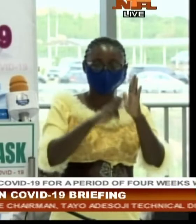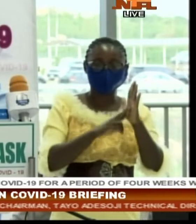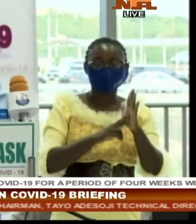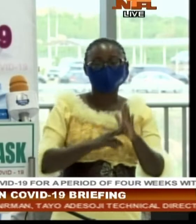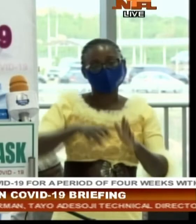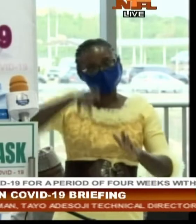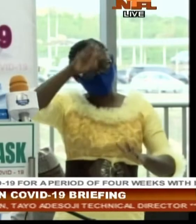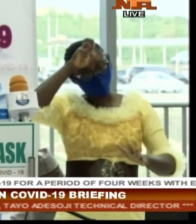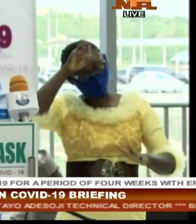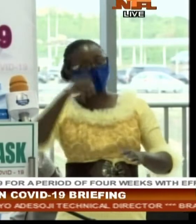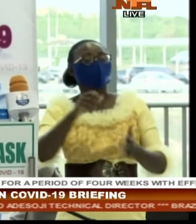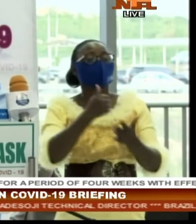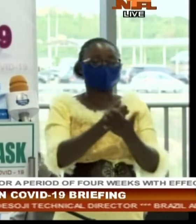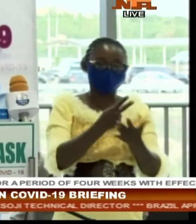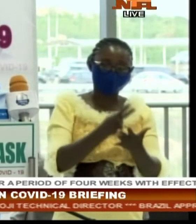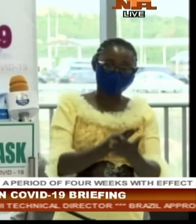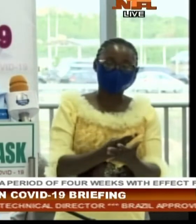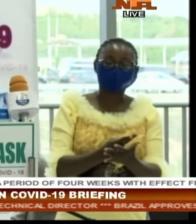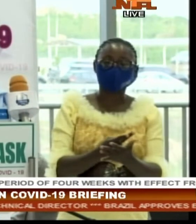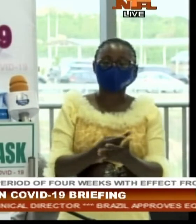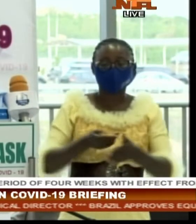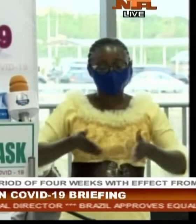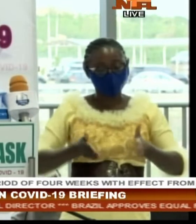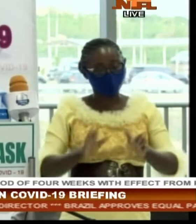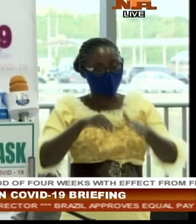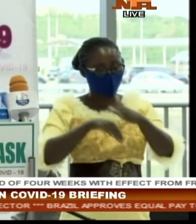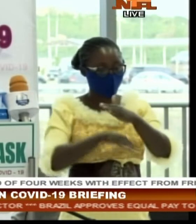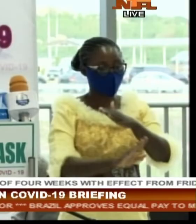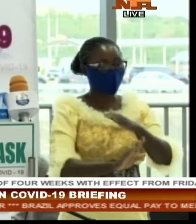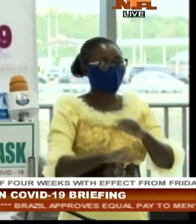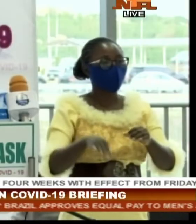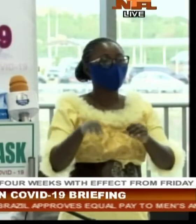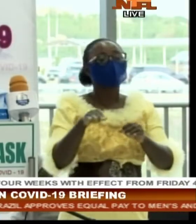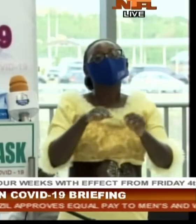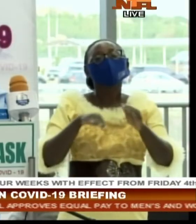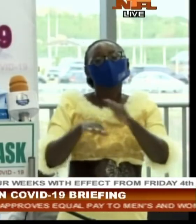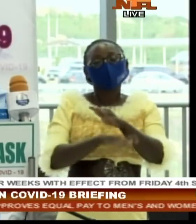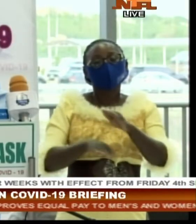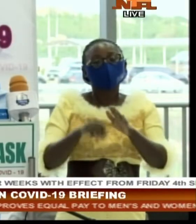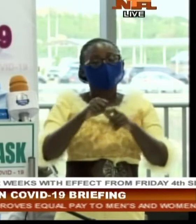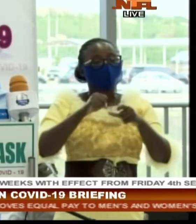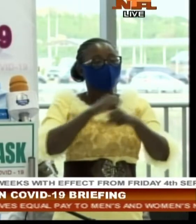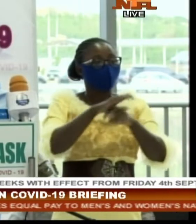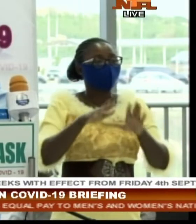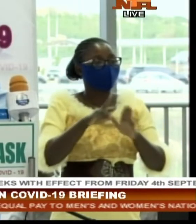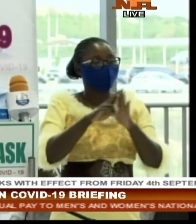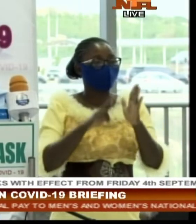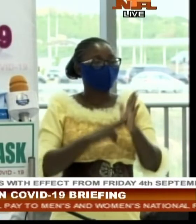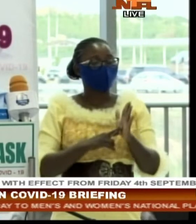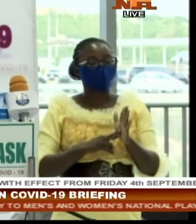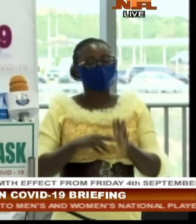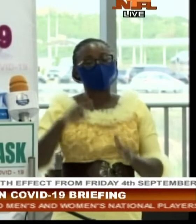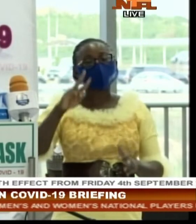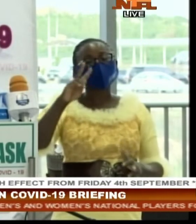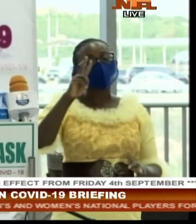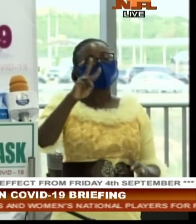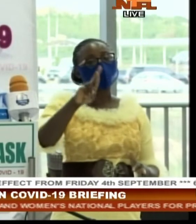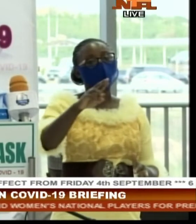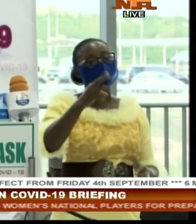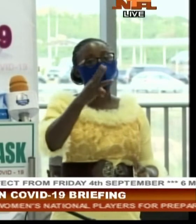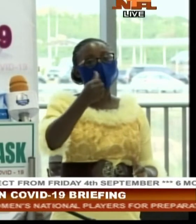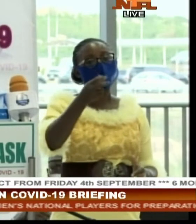Egypt Air approved, allowed entry under COVID-19 protocols. Rwanda Air not